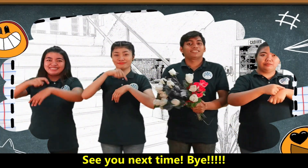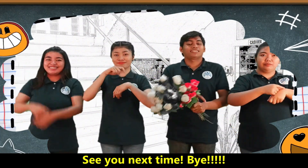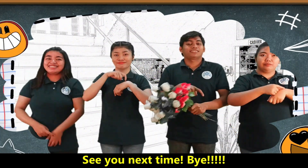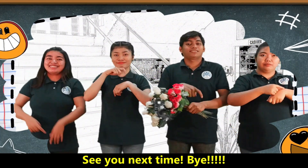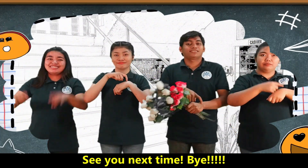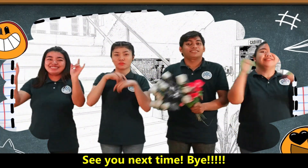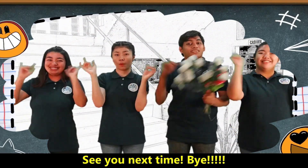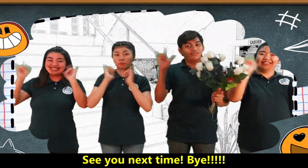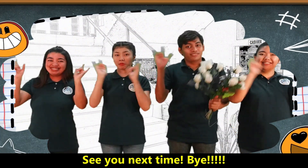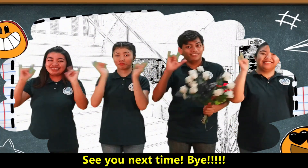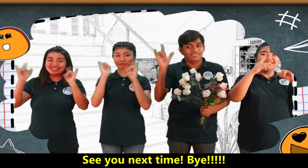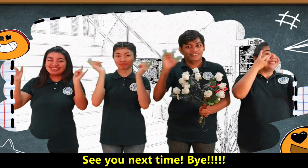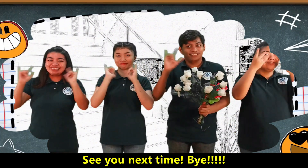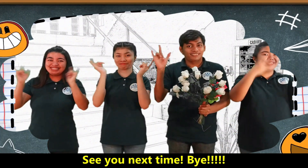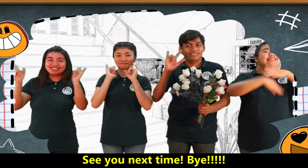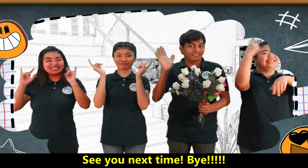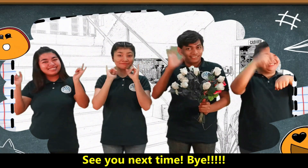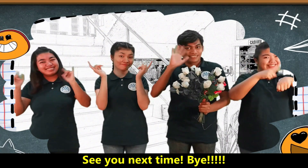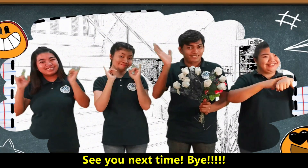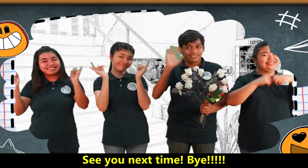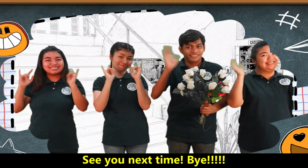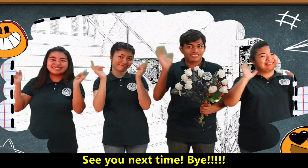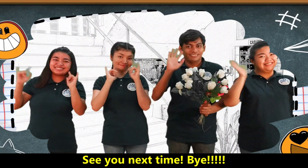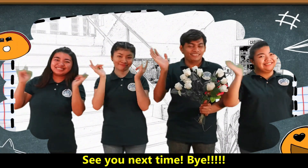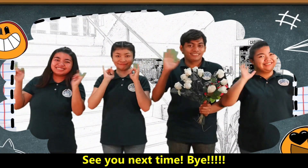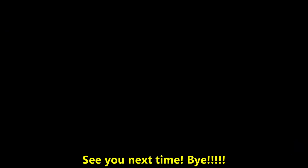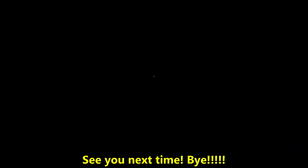See you all next time. Bye.